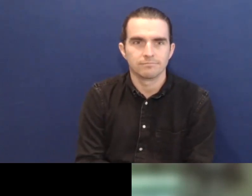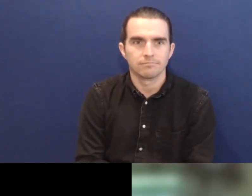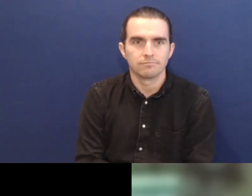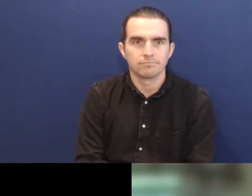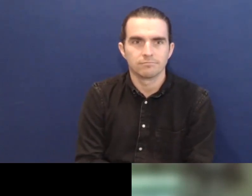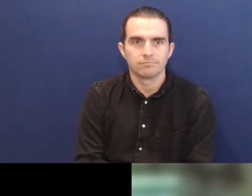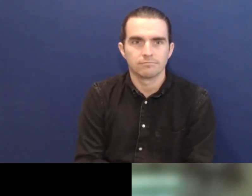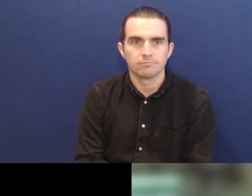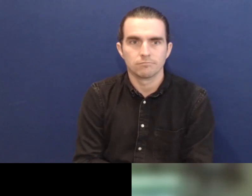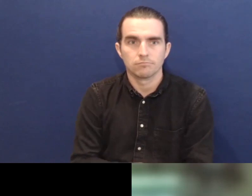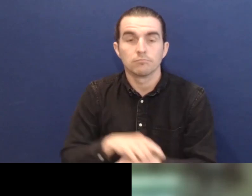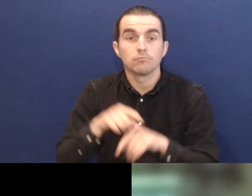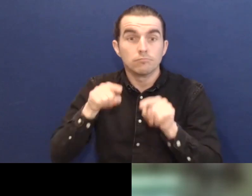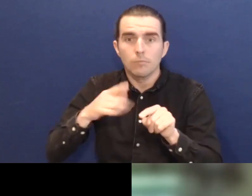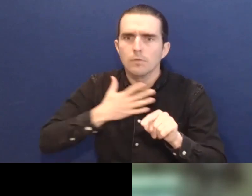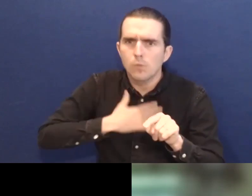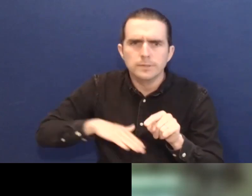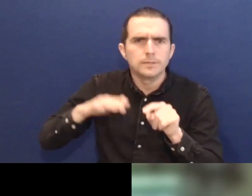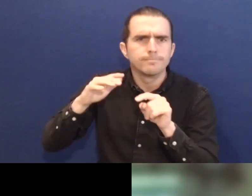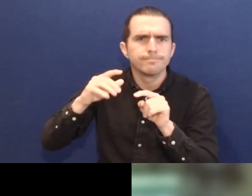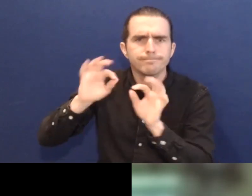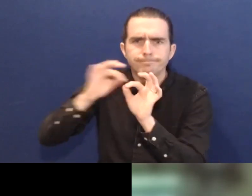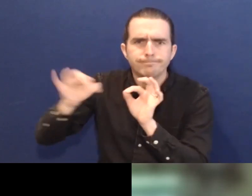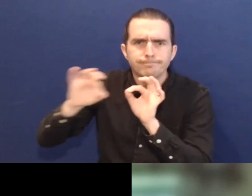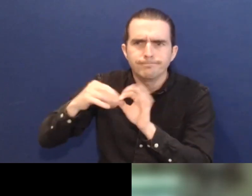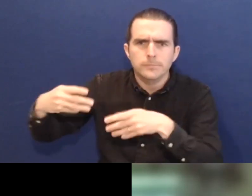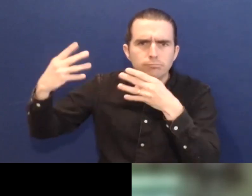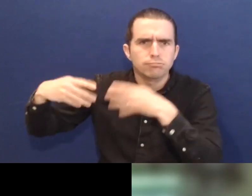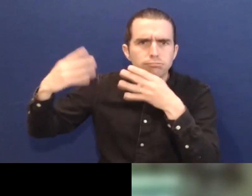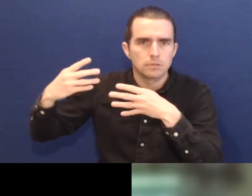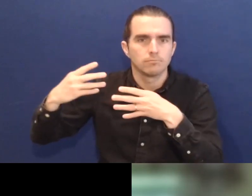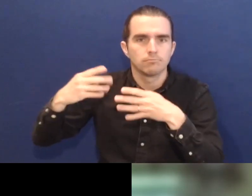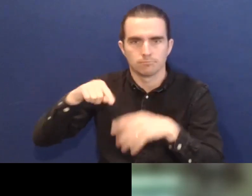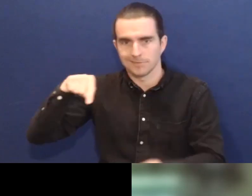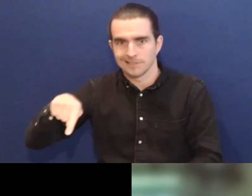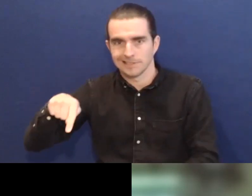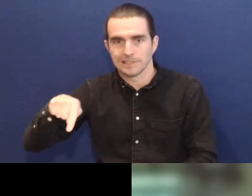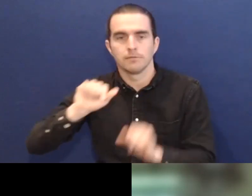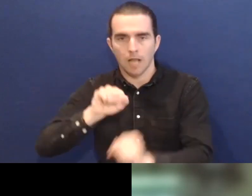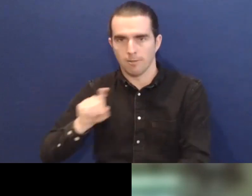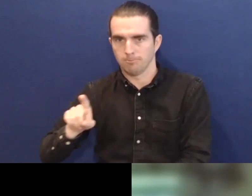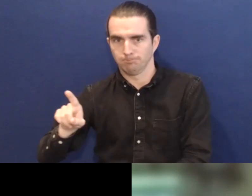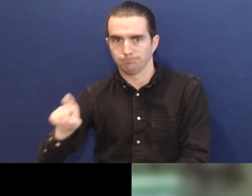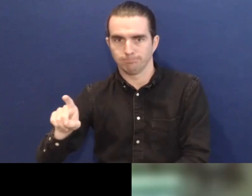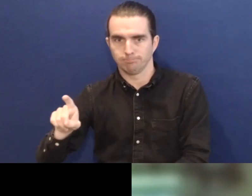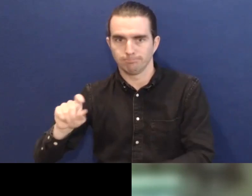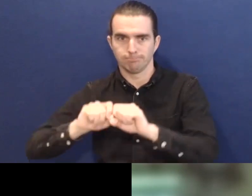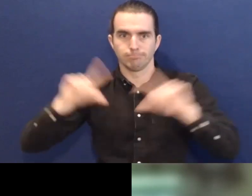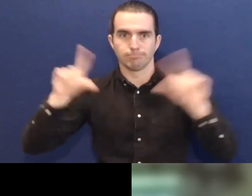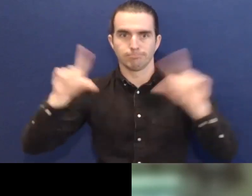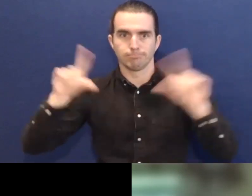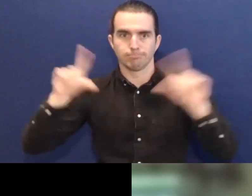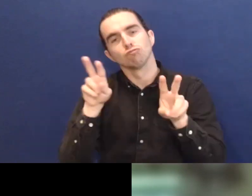captioning. They are ingested in the Zoom, so you should be able to see it. Okay, thank you very